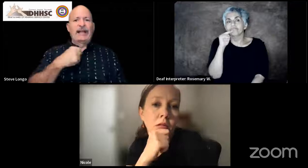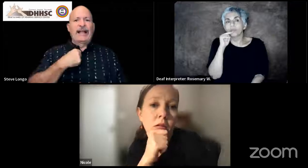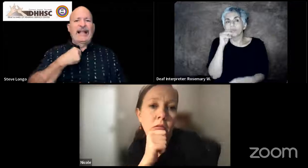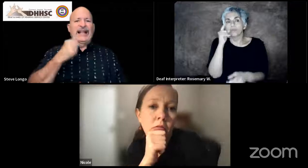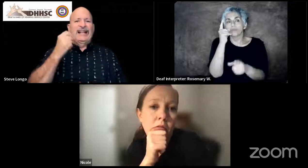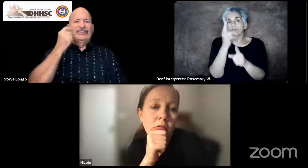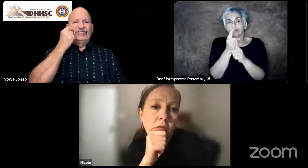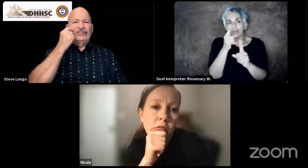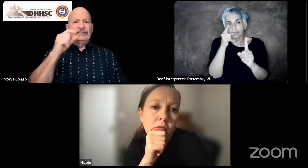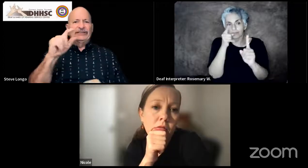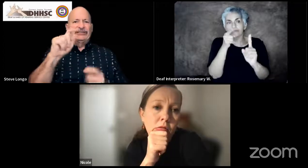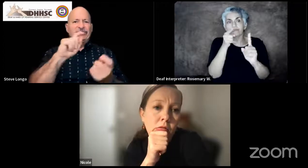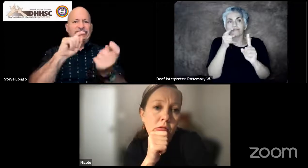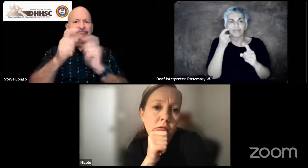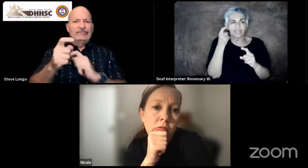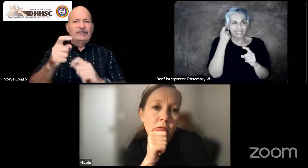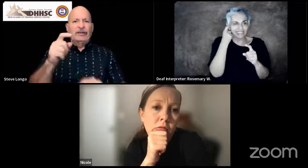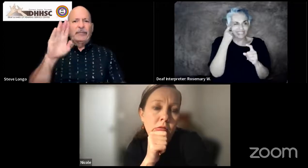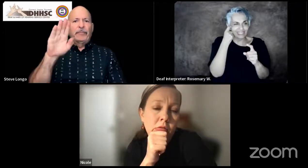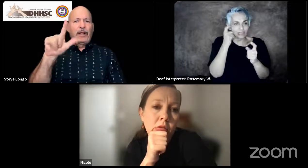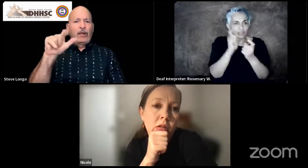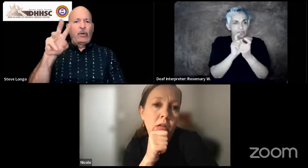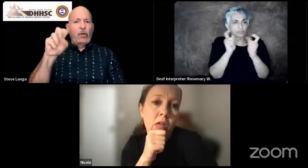And Nicole, I think you're right.